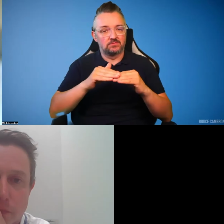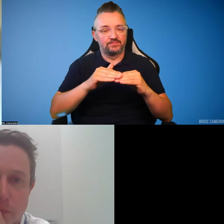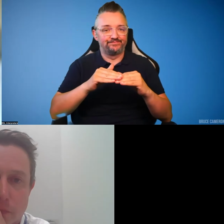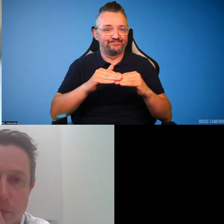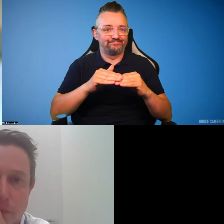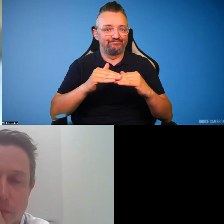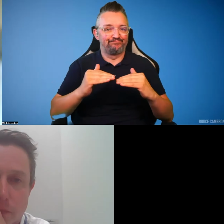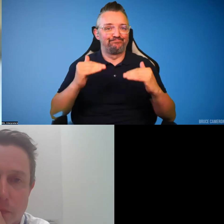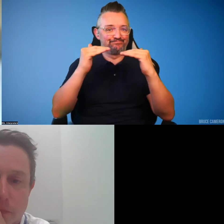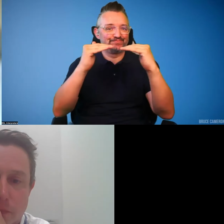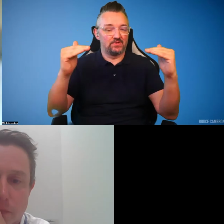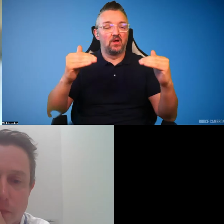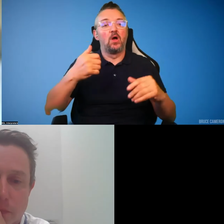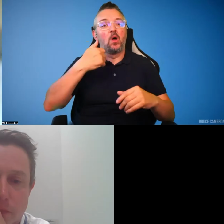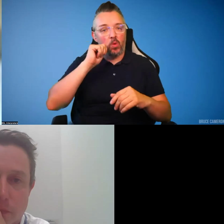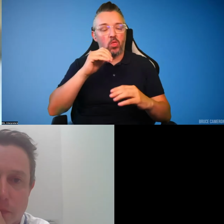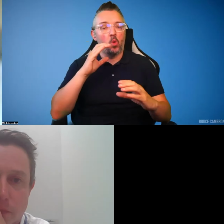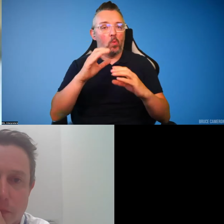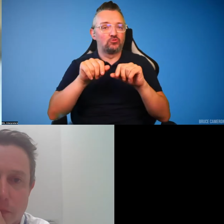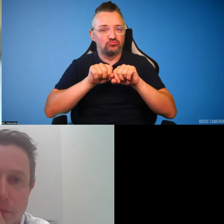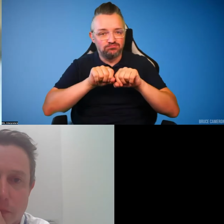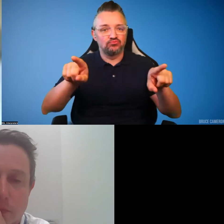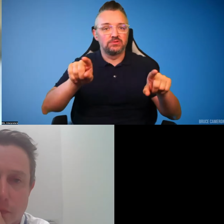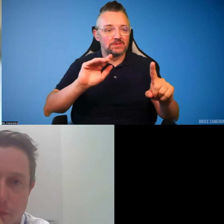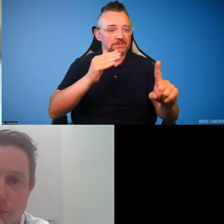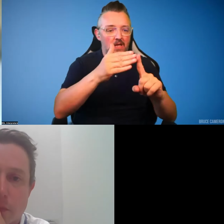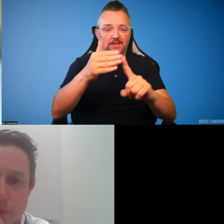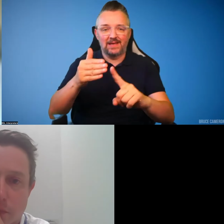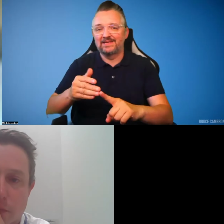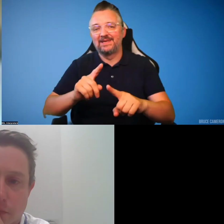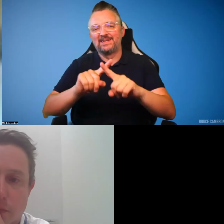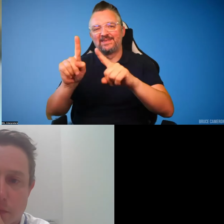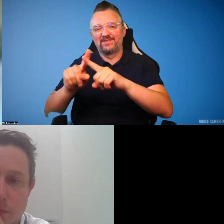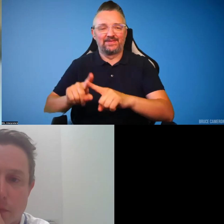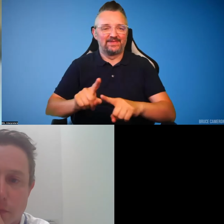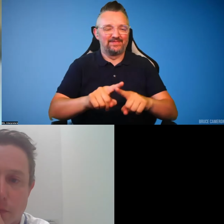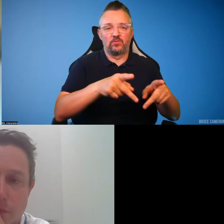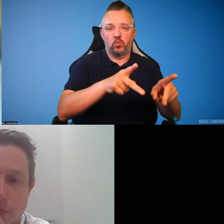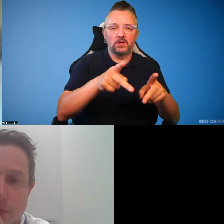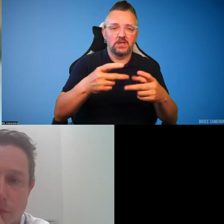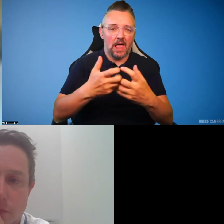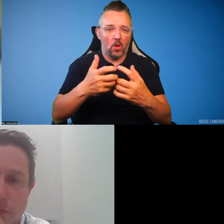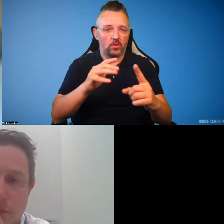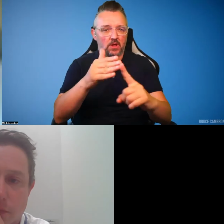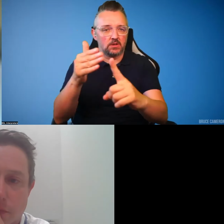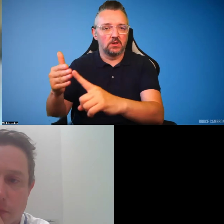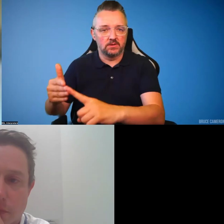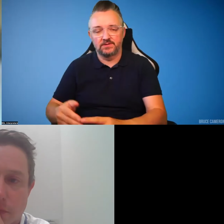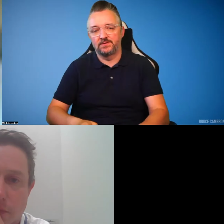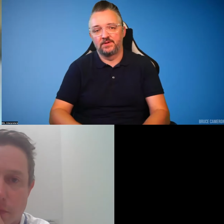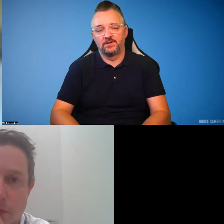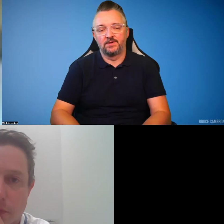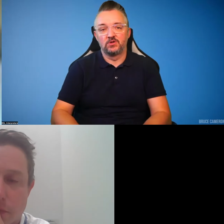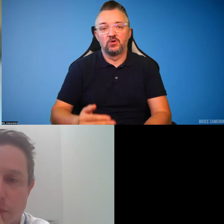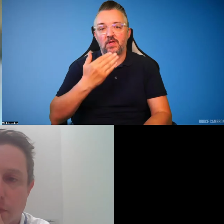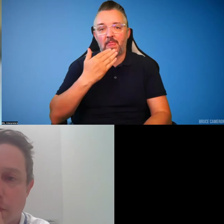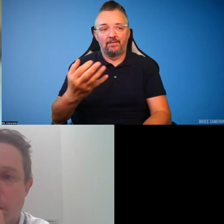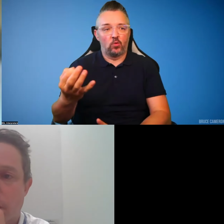pieces of communication targeting various parts of the population in numerous ways around this. So thank you for that